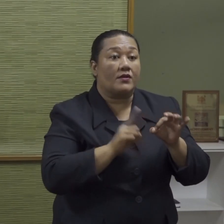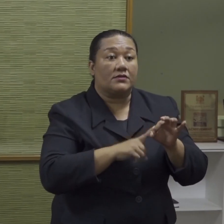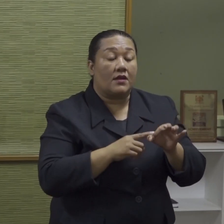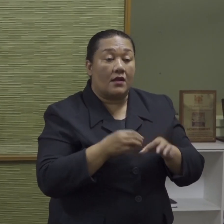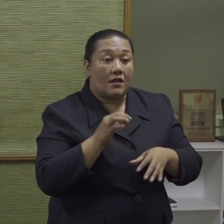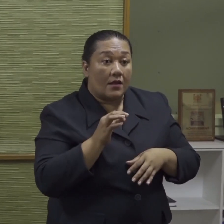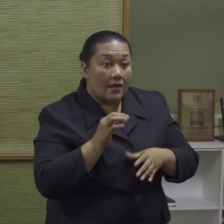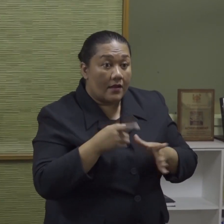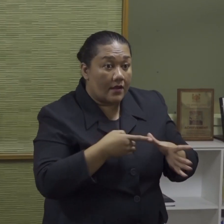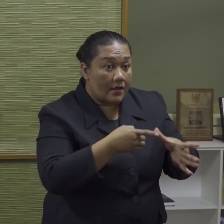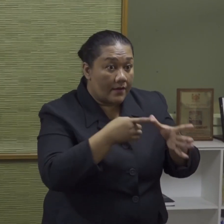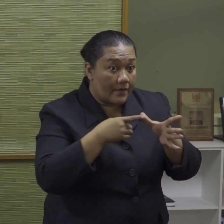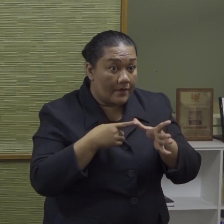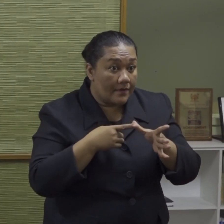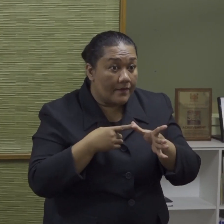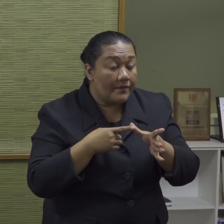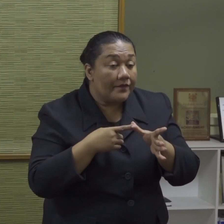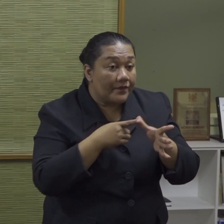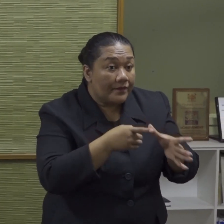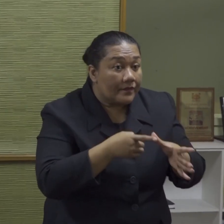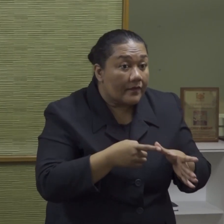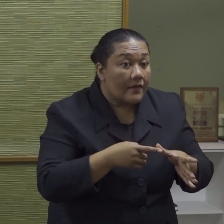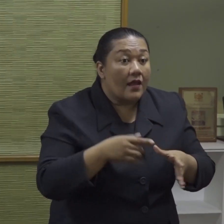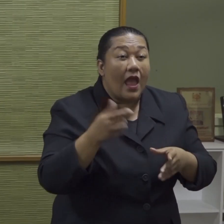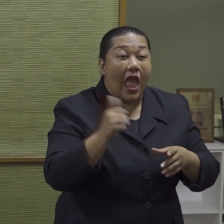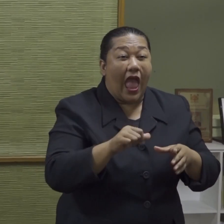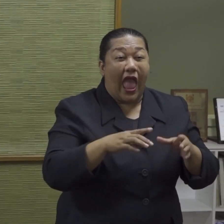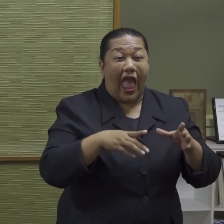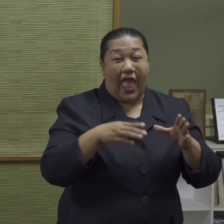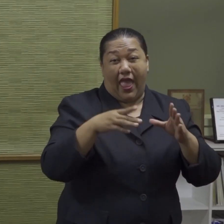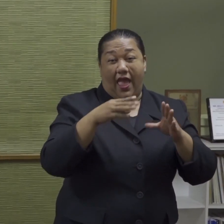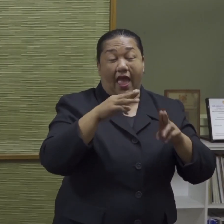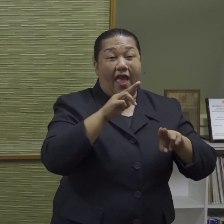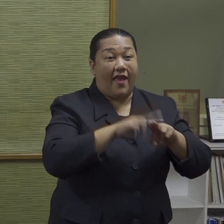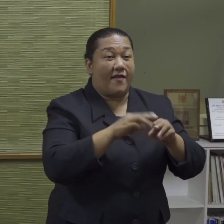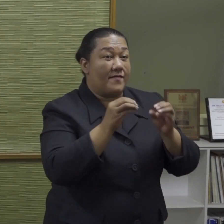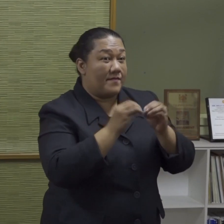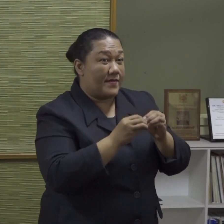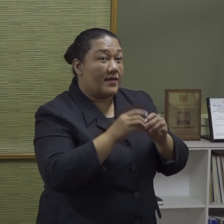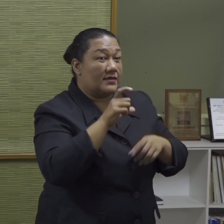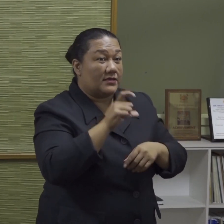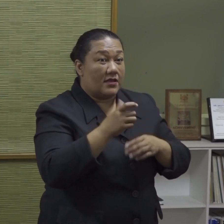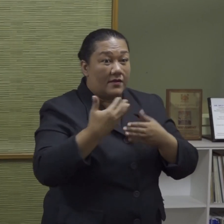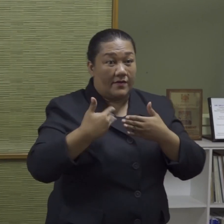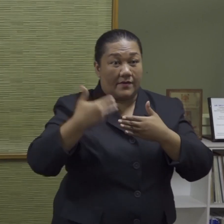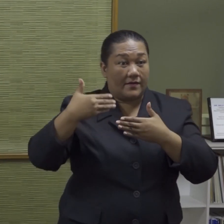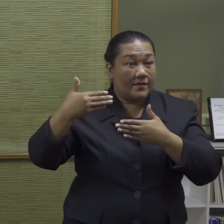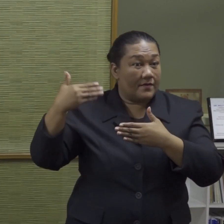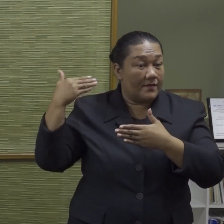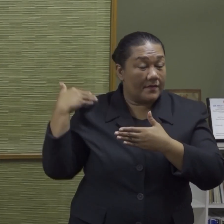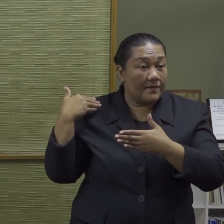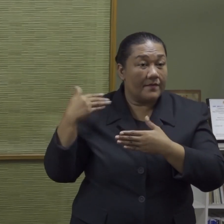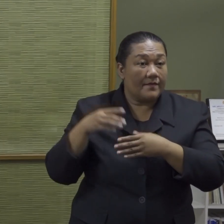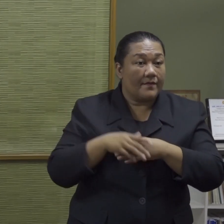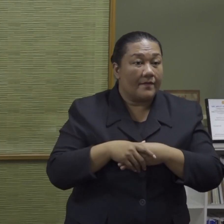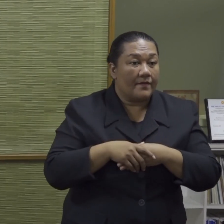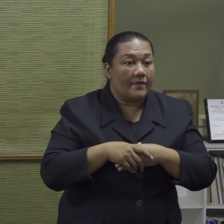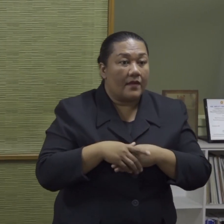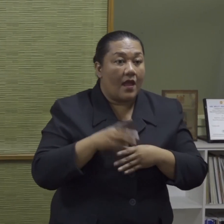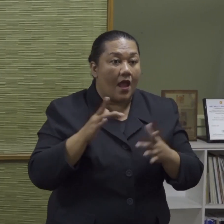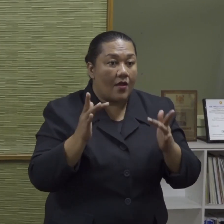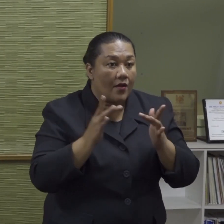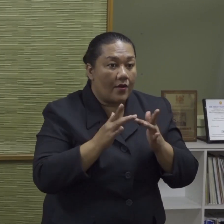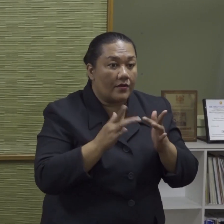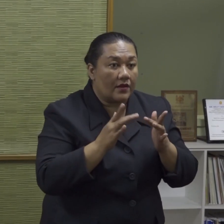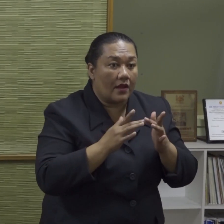Sorry, Lena from FBC. I just wanted to ask, just a couple of hours ago, we contacted the Fiji